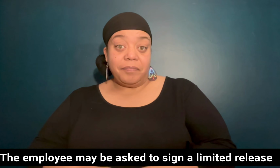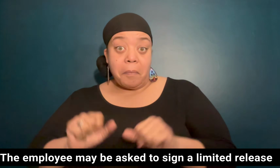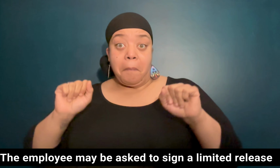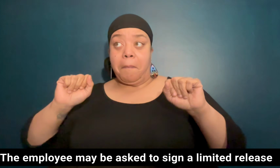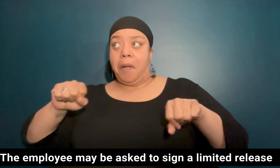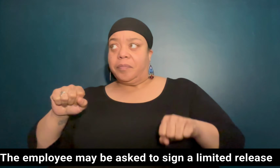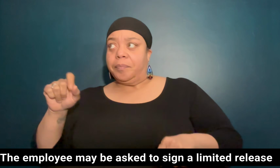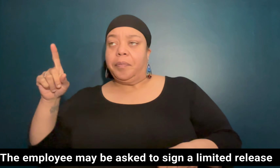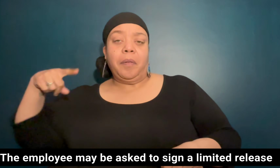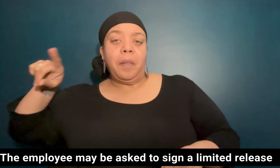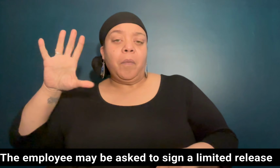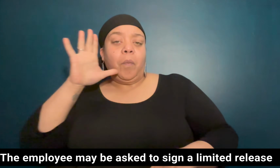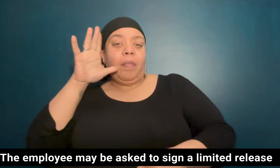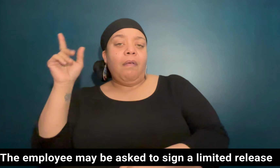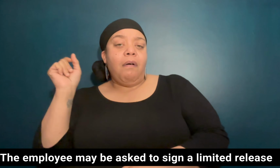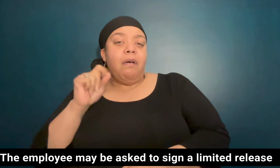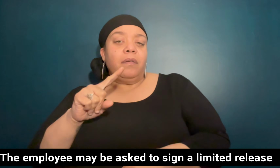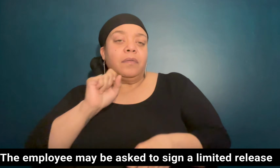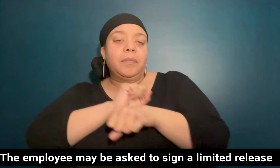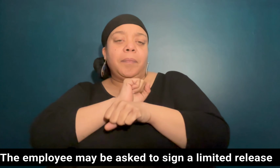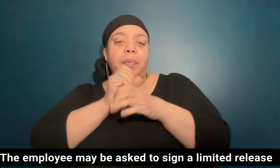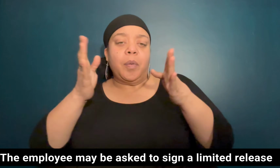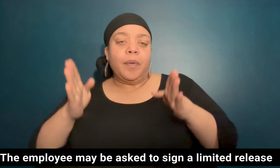The employee may be asked to sign a limited release